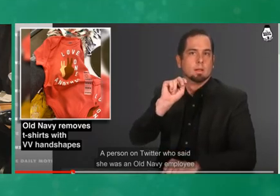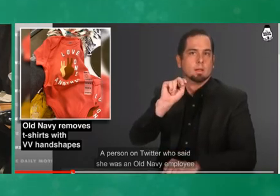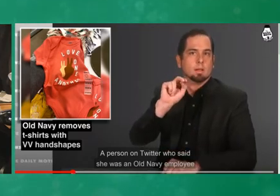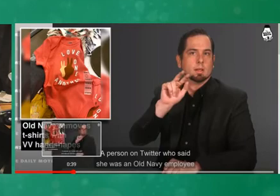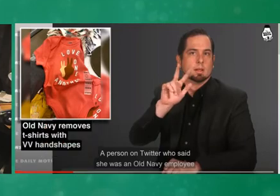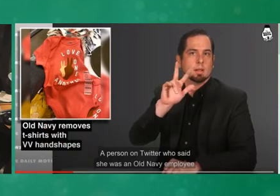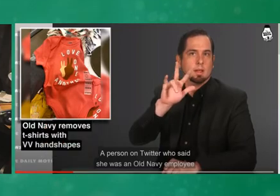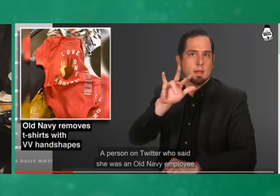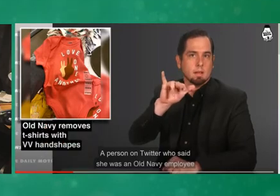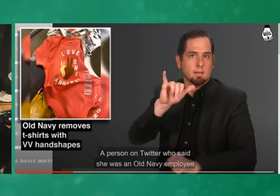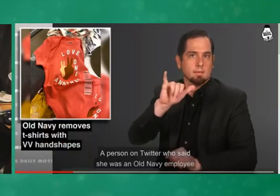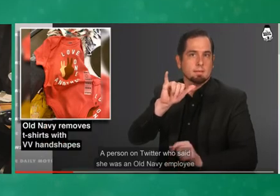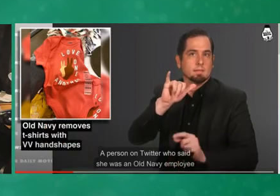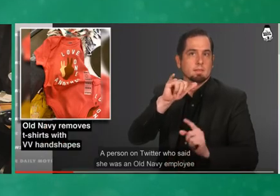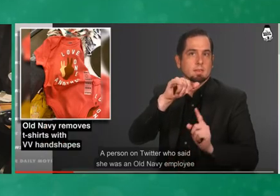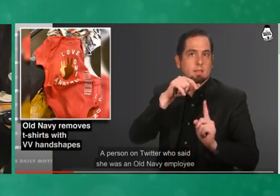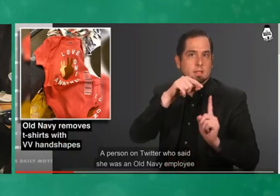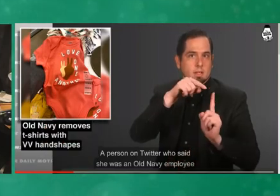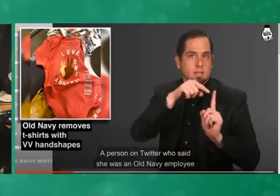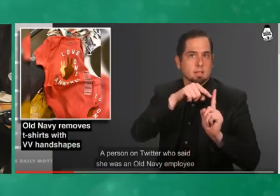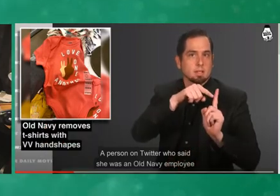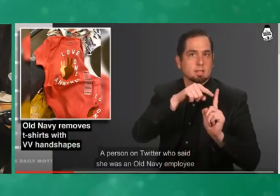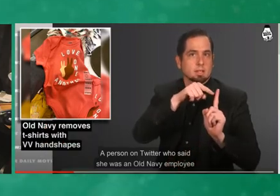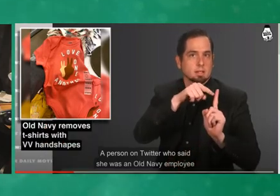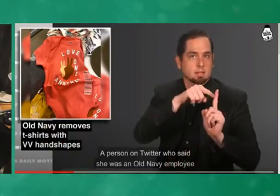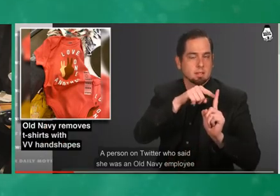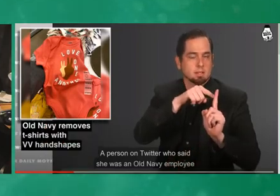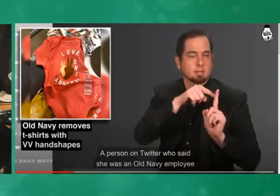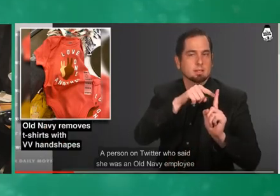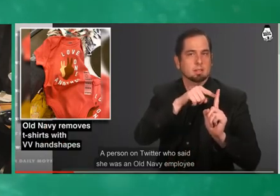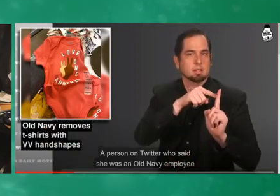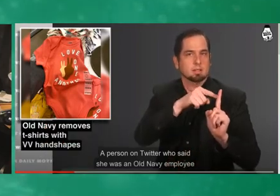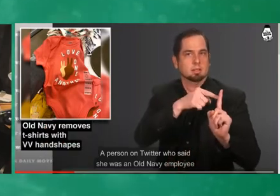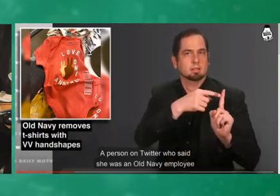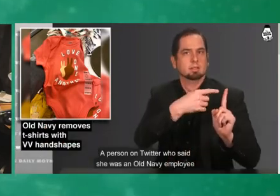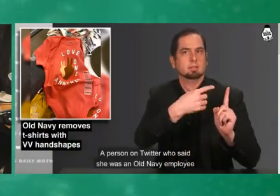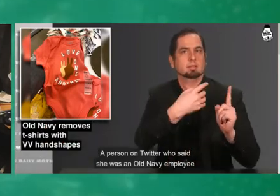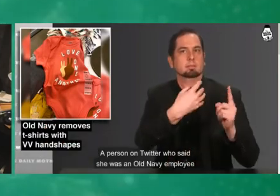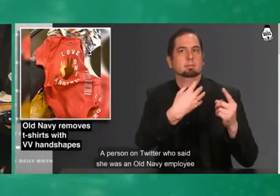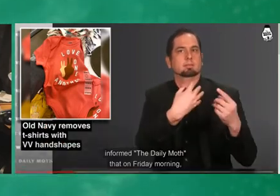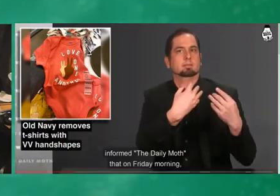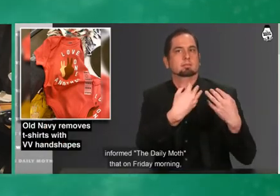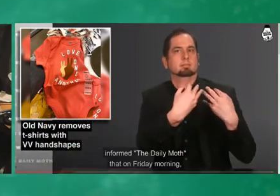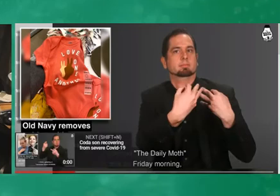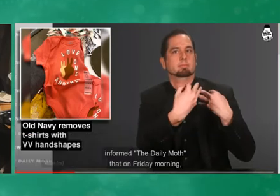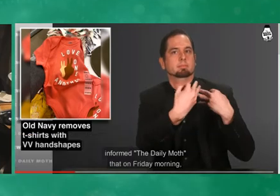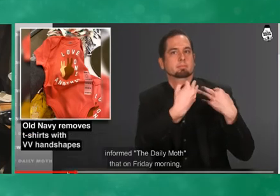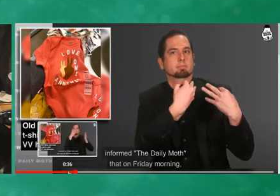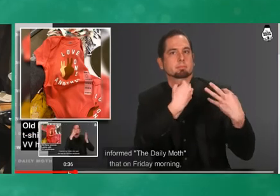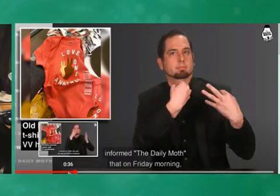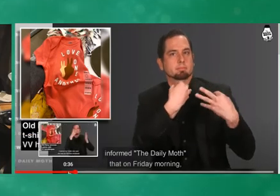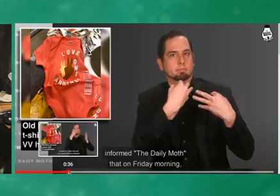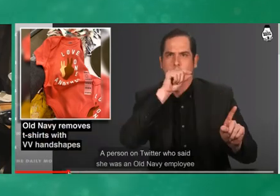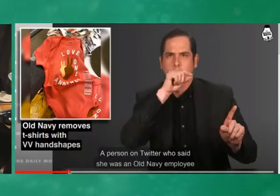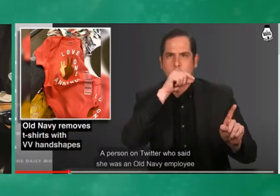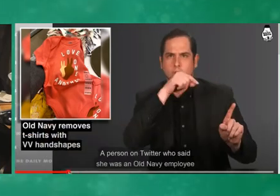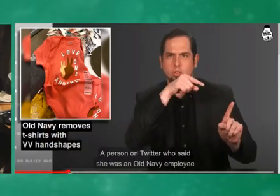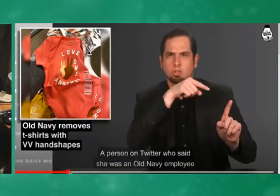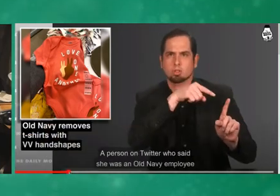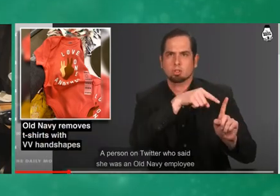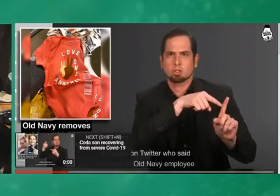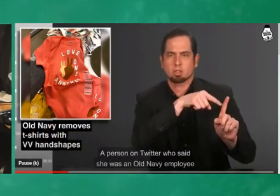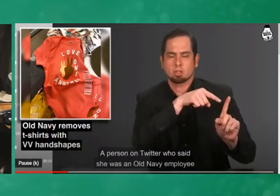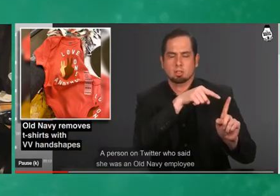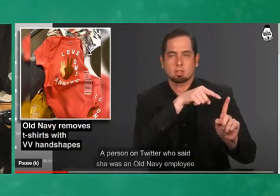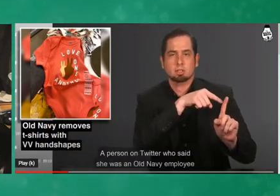Old Navy. Yeah, that person was told. Okay, what does that sentence mean? I think it means like